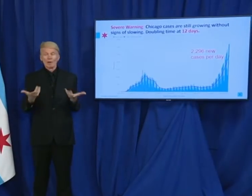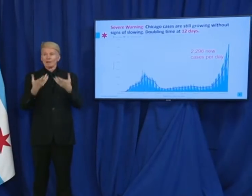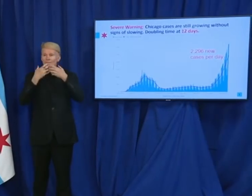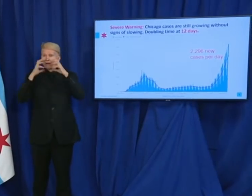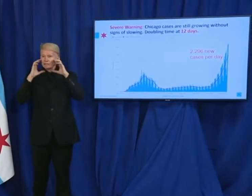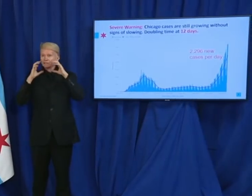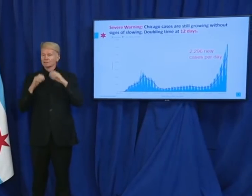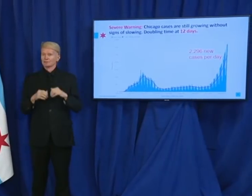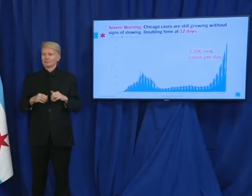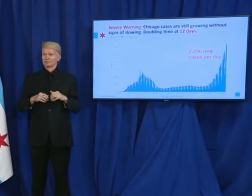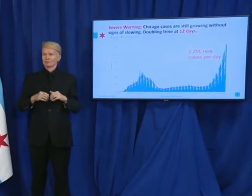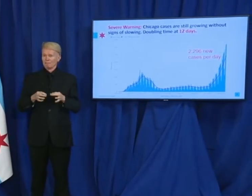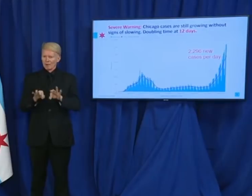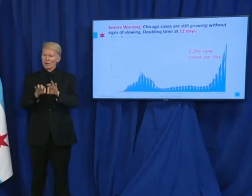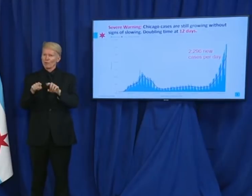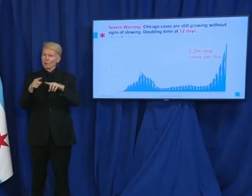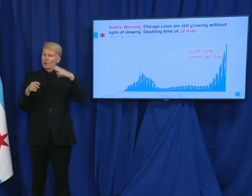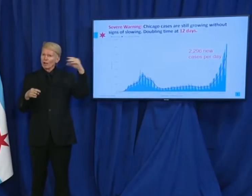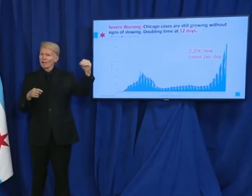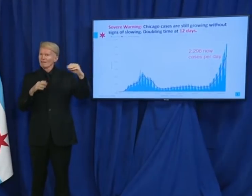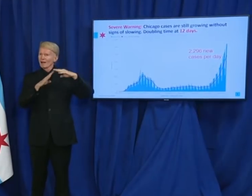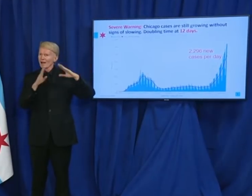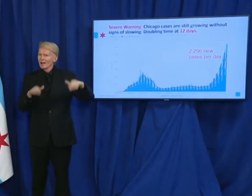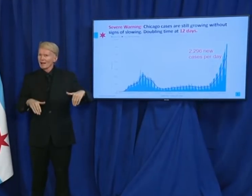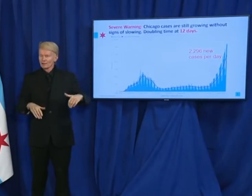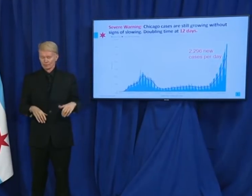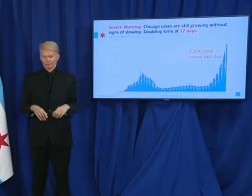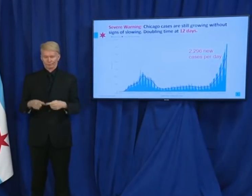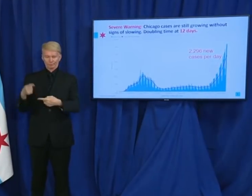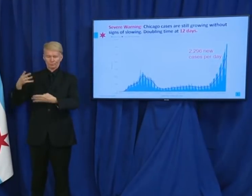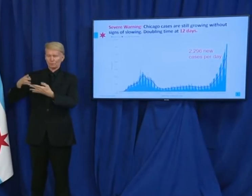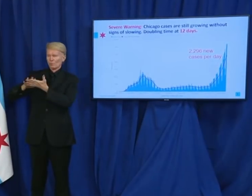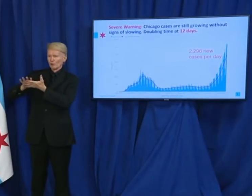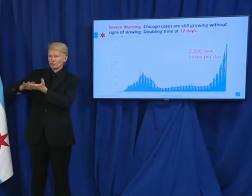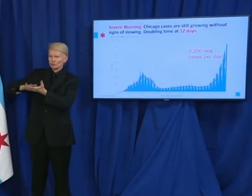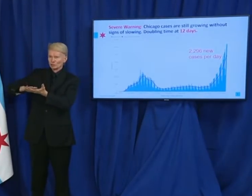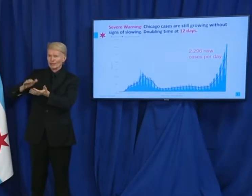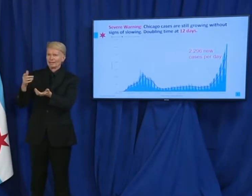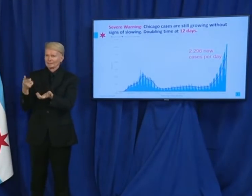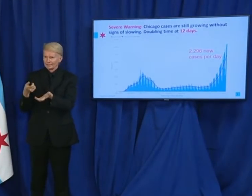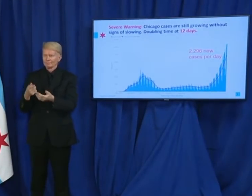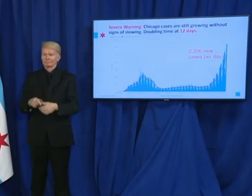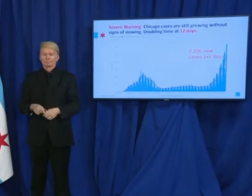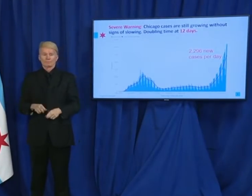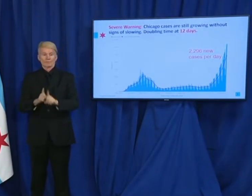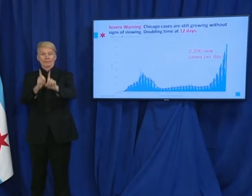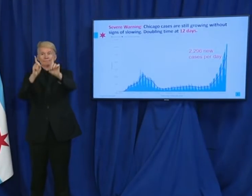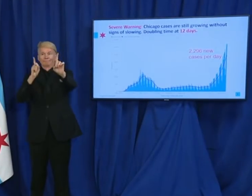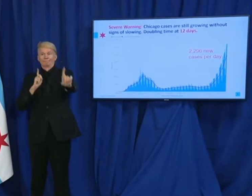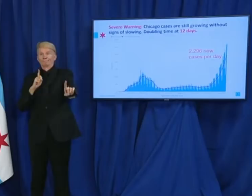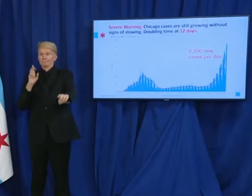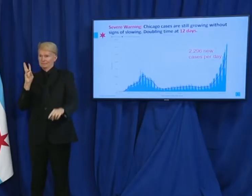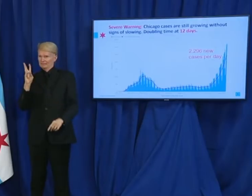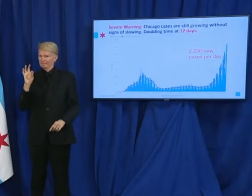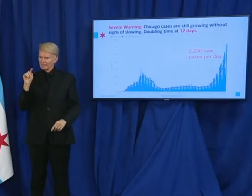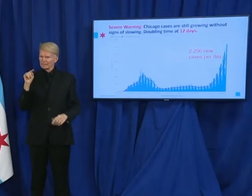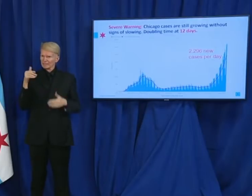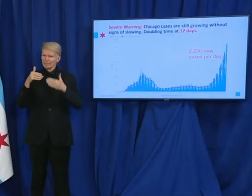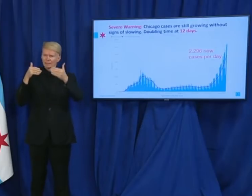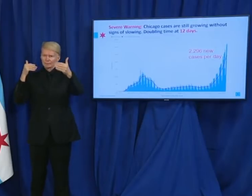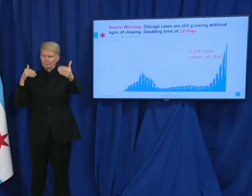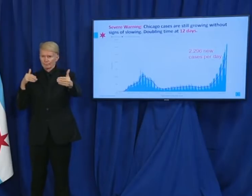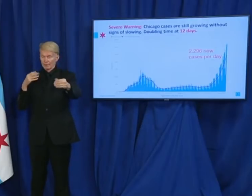face covering whenever you're leaving your home, washing your hands, keeping that 6-foot distance,